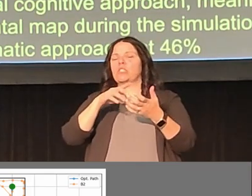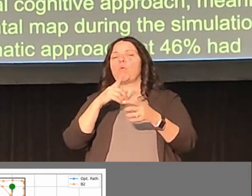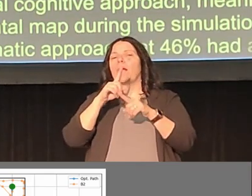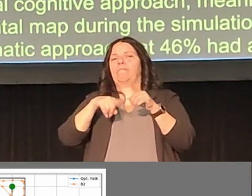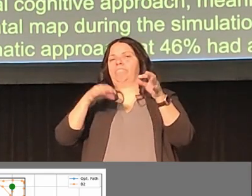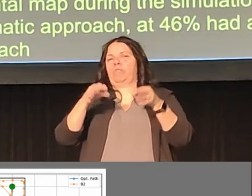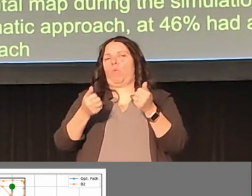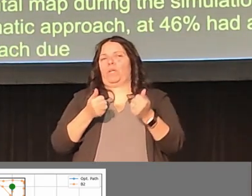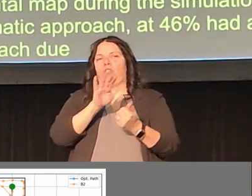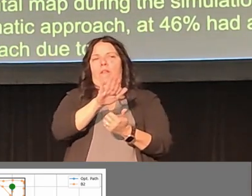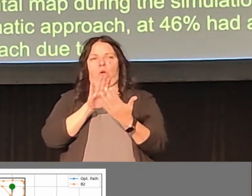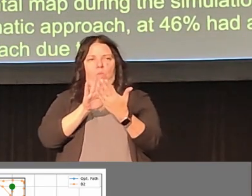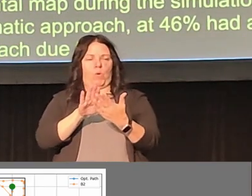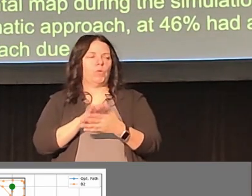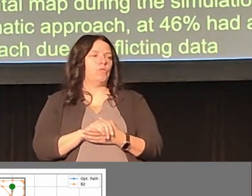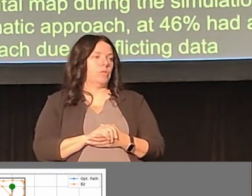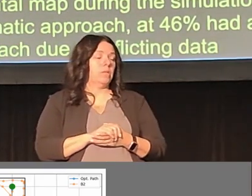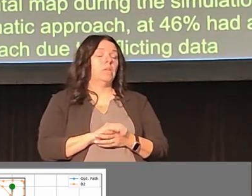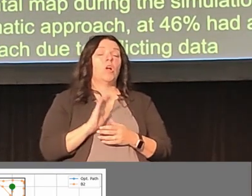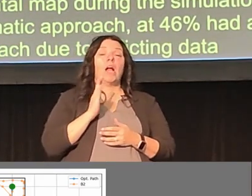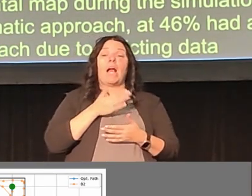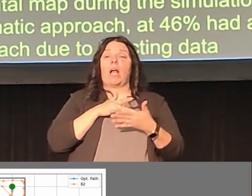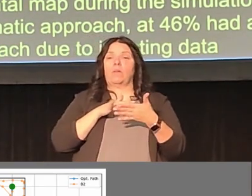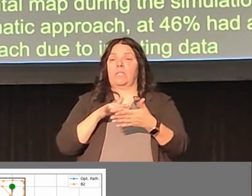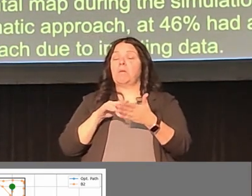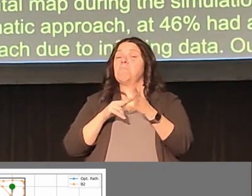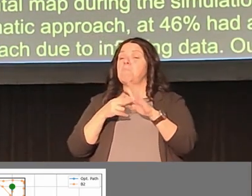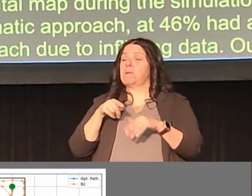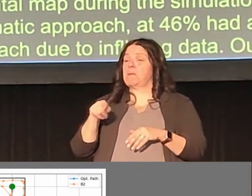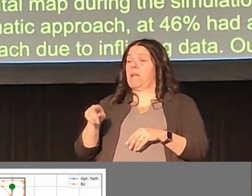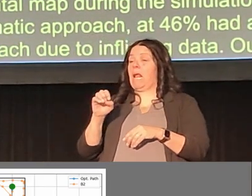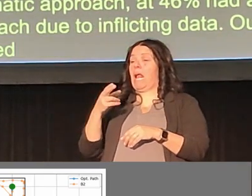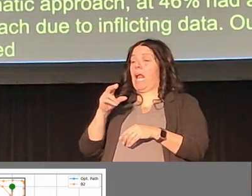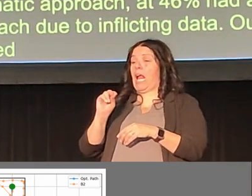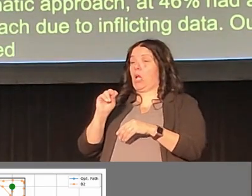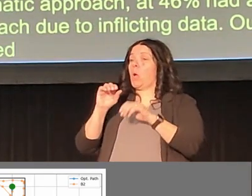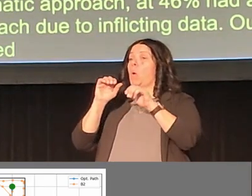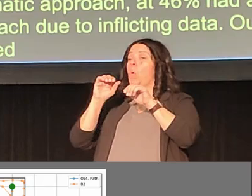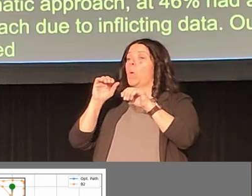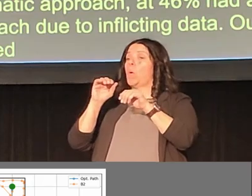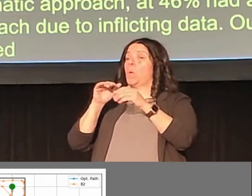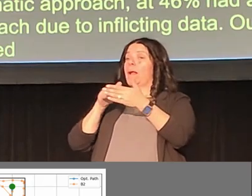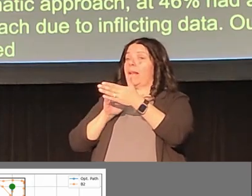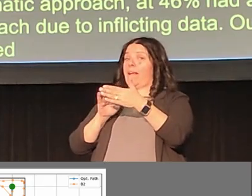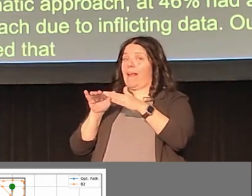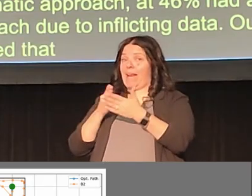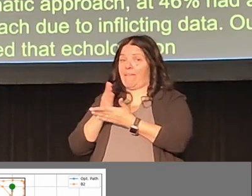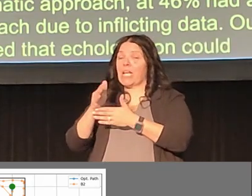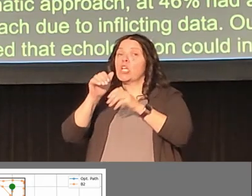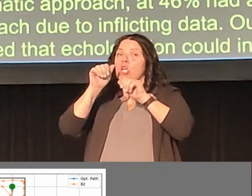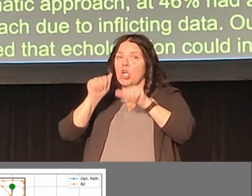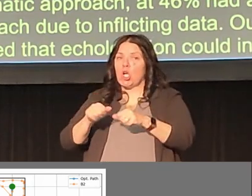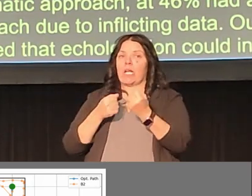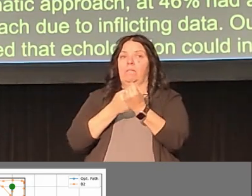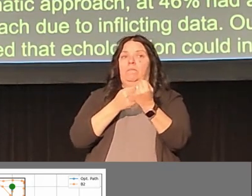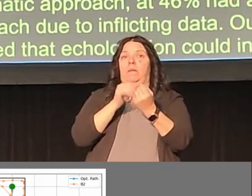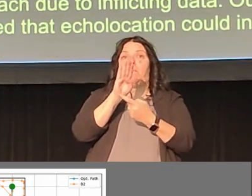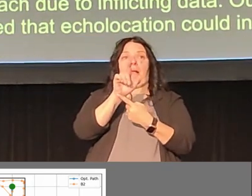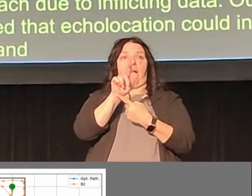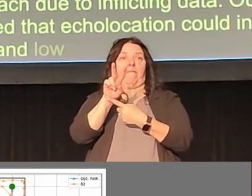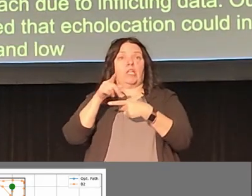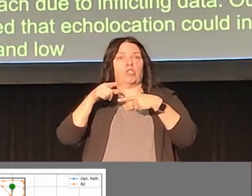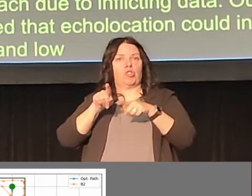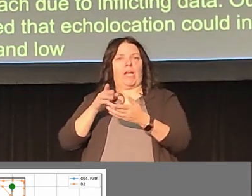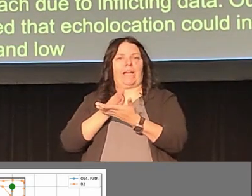Our study showed that echolocation could indeed support blind and low vision individuals in navigating 3D virtual spaces.